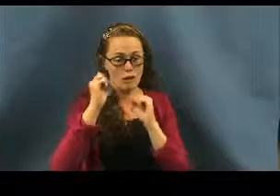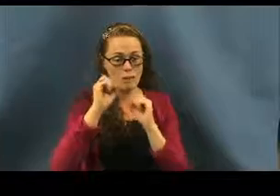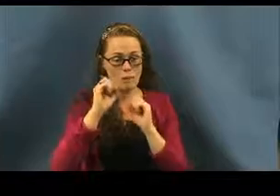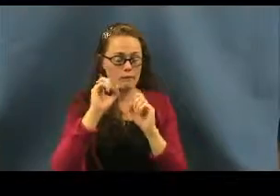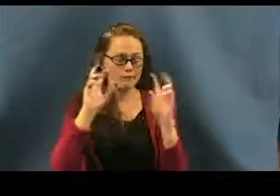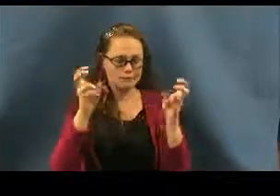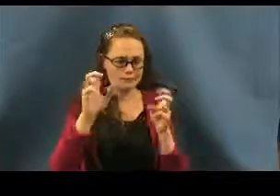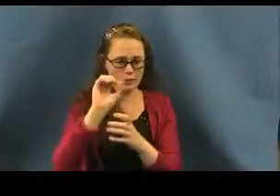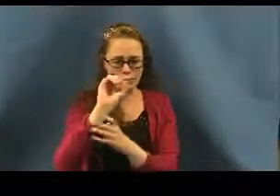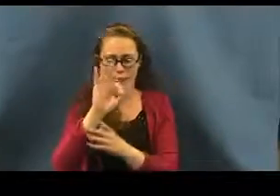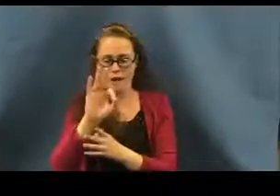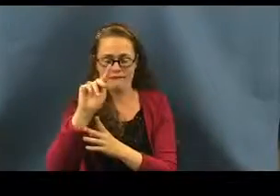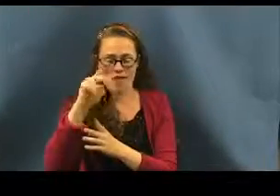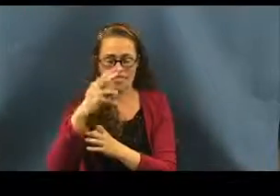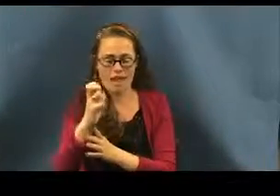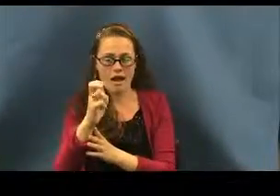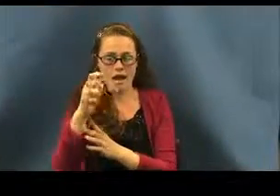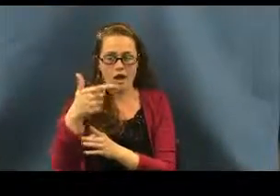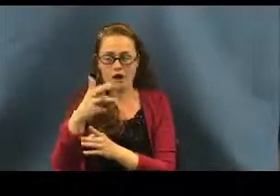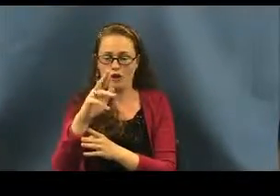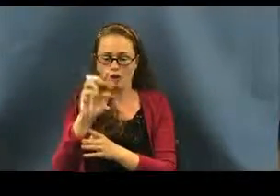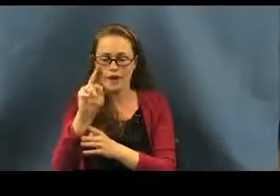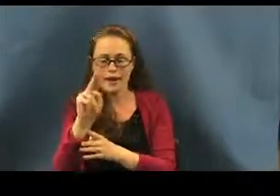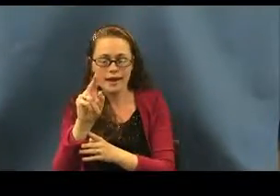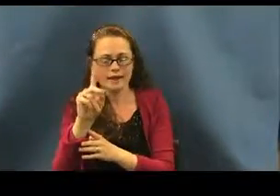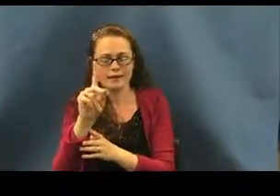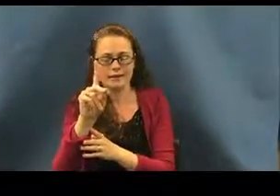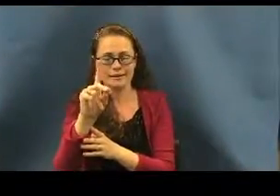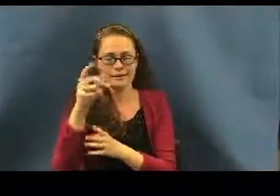Before I die, I want to be someone's cavalry.